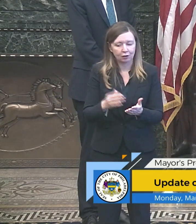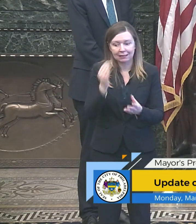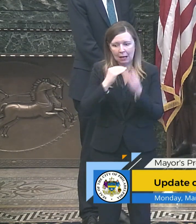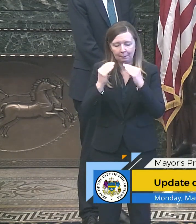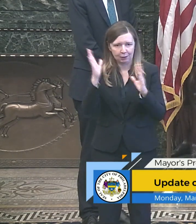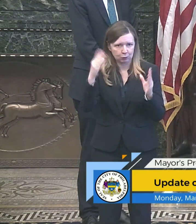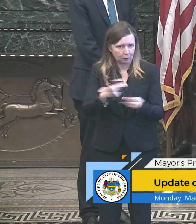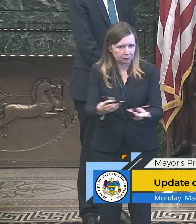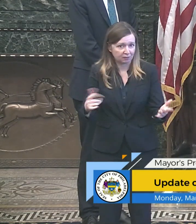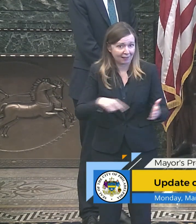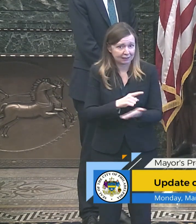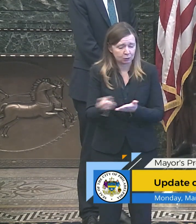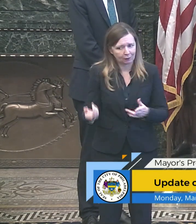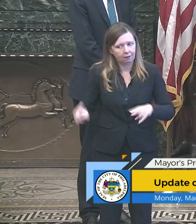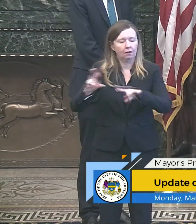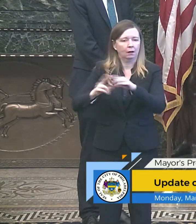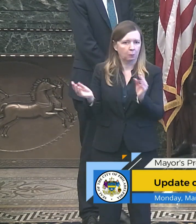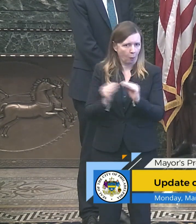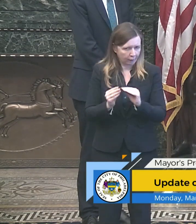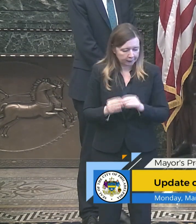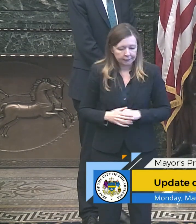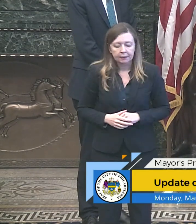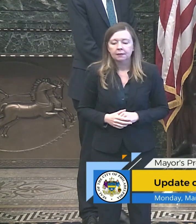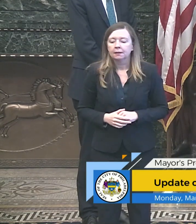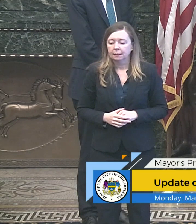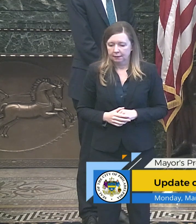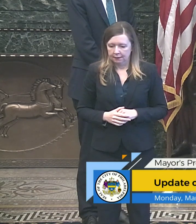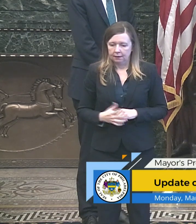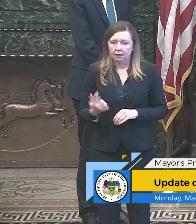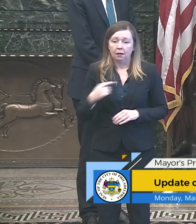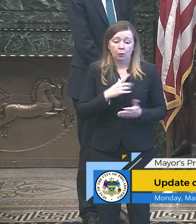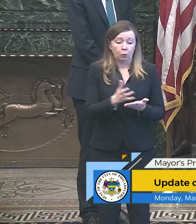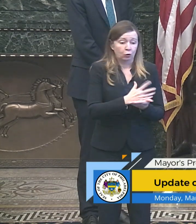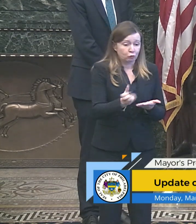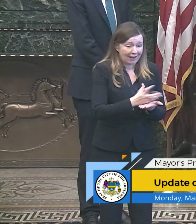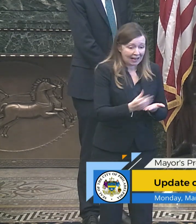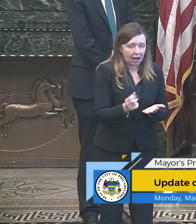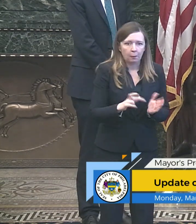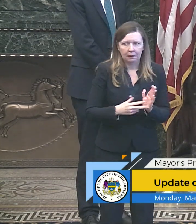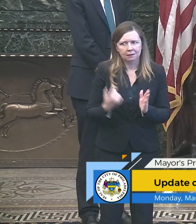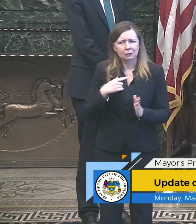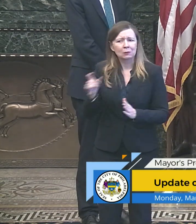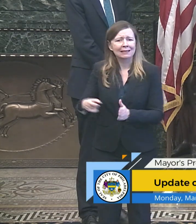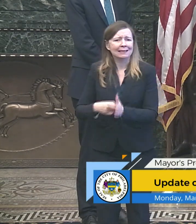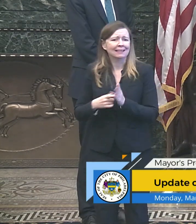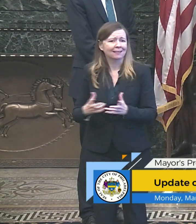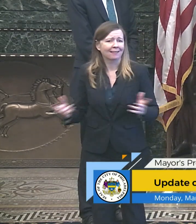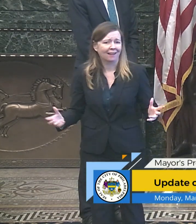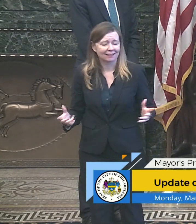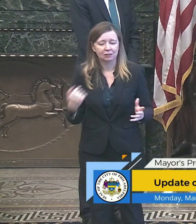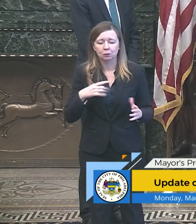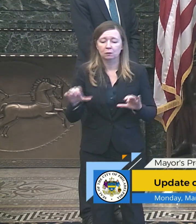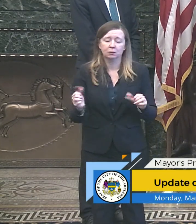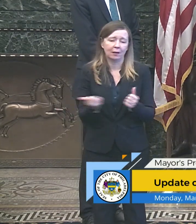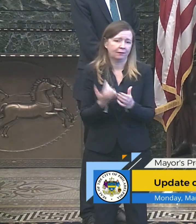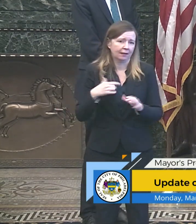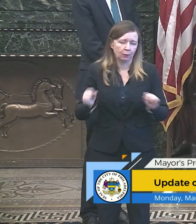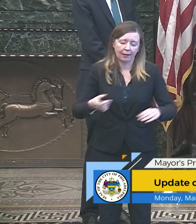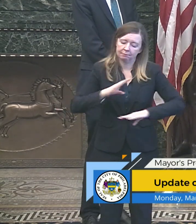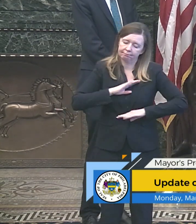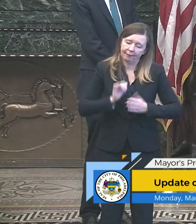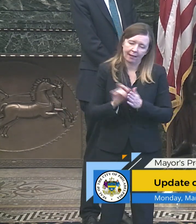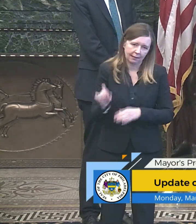provide this week. I do think that the fact that we are running out just speaks to the need. We certainly are going to do everything we can to meet that